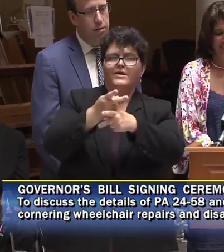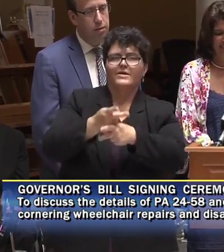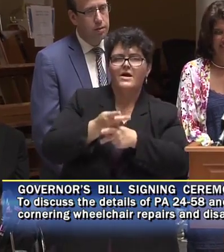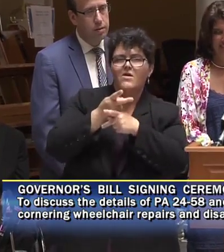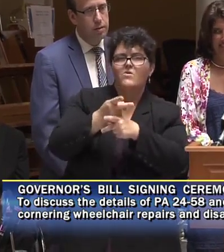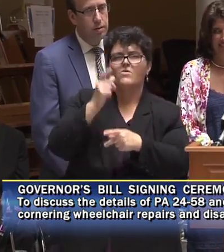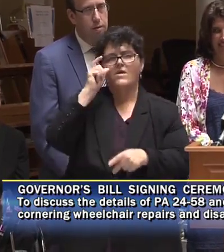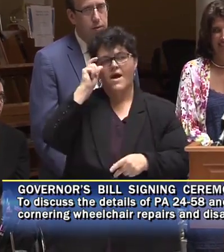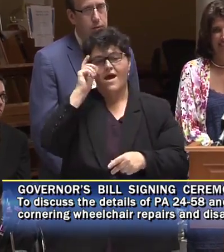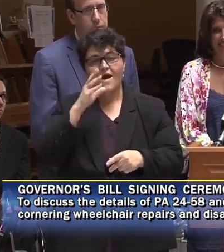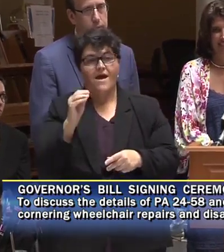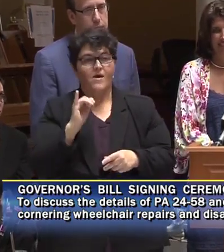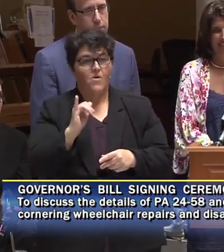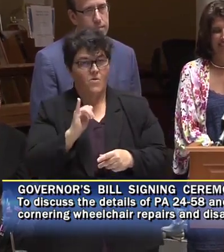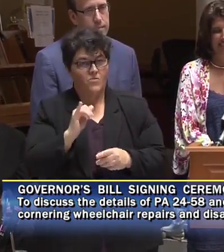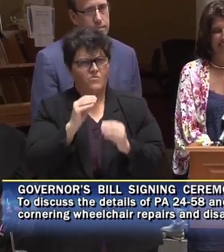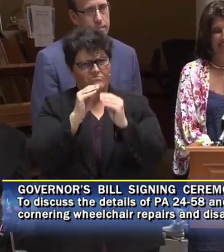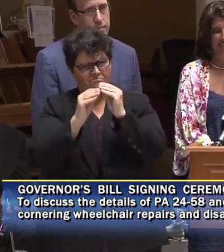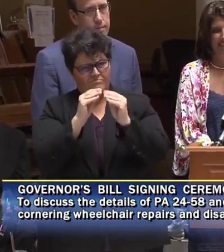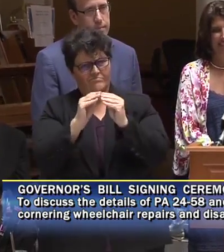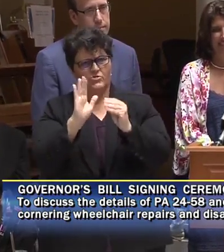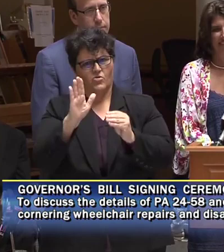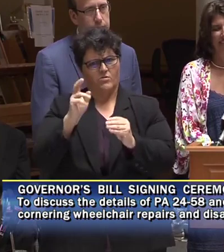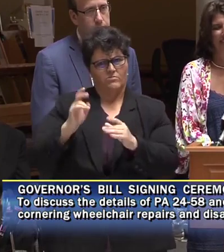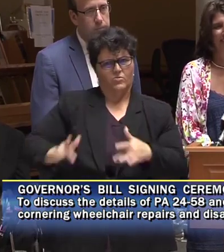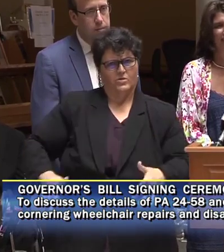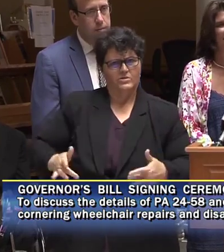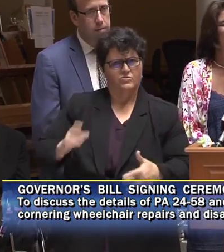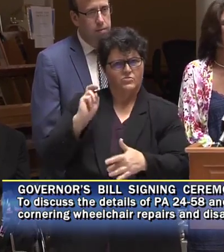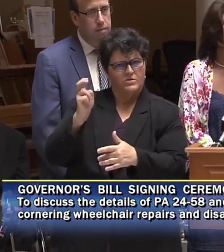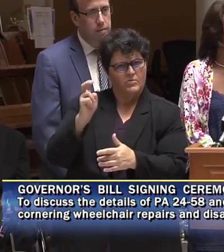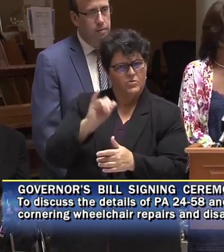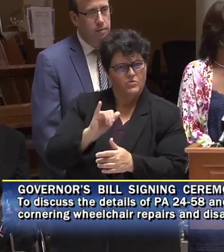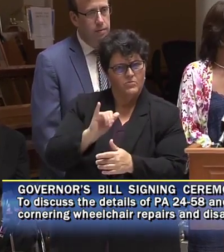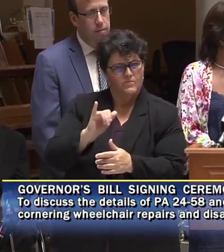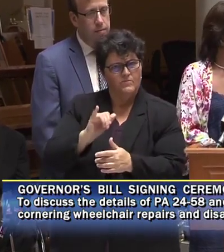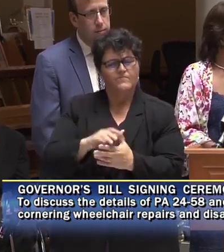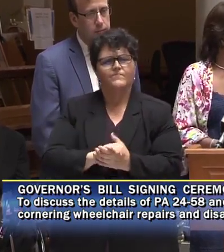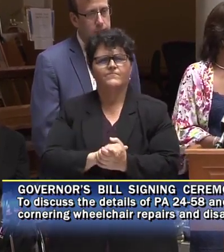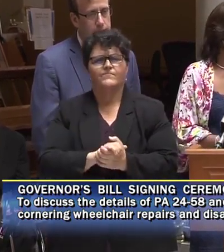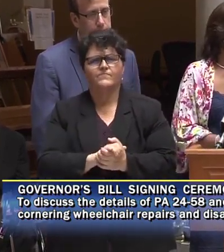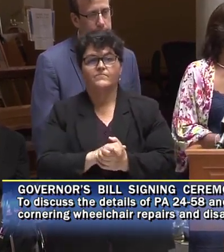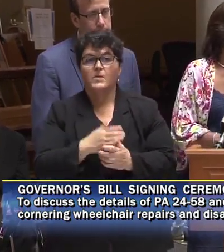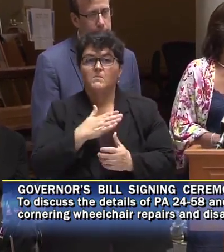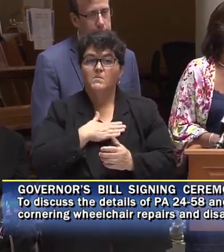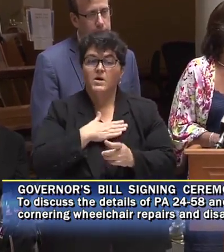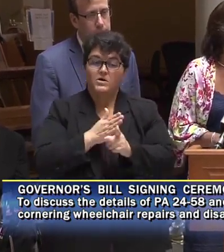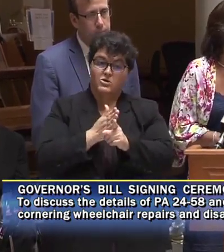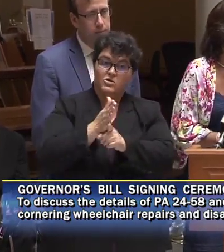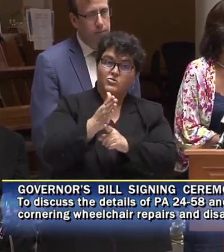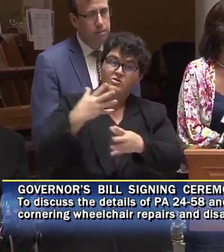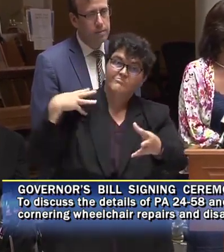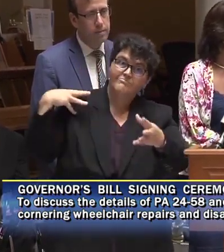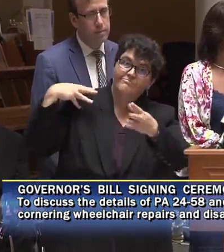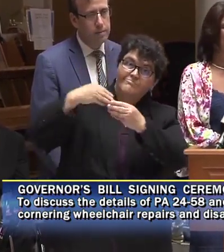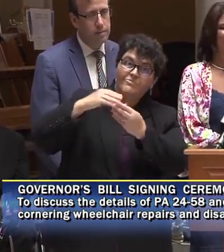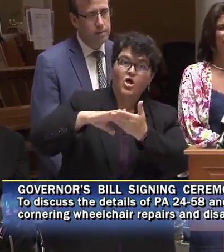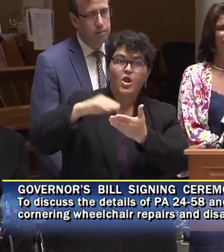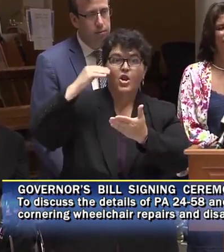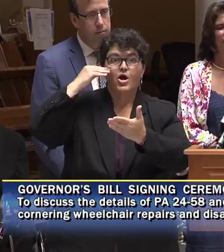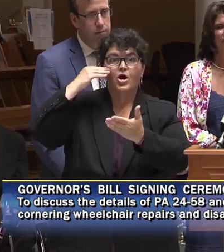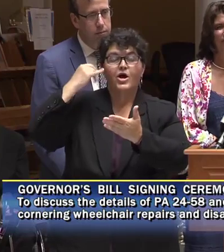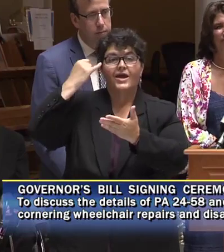do with basic mobility. What I have found in my career is that if you make legislators aware of